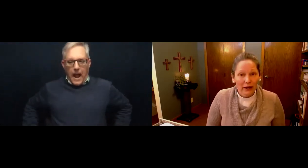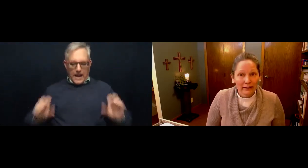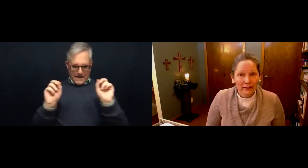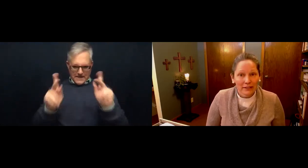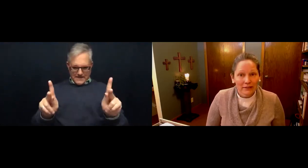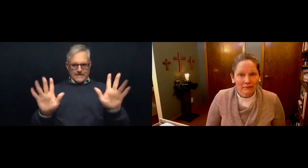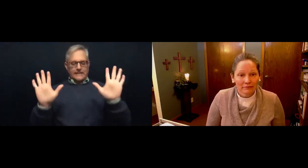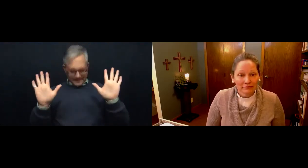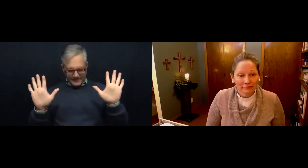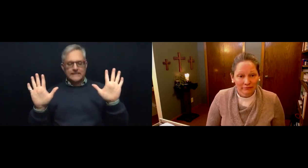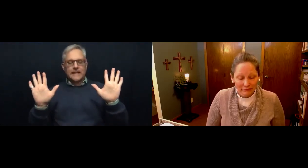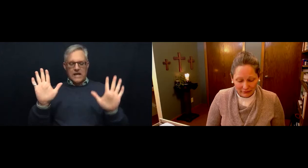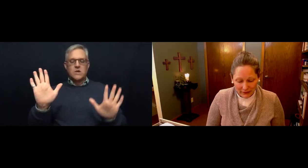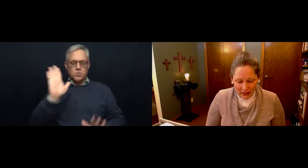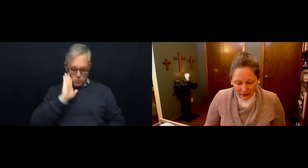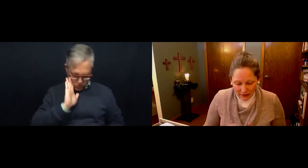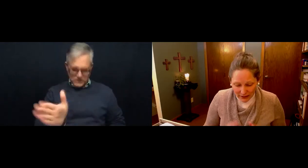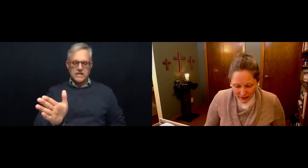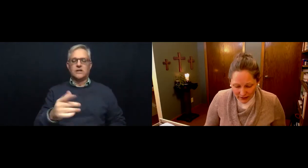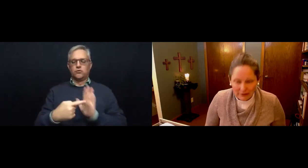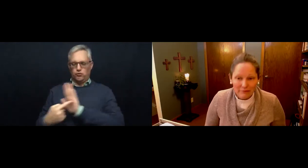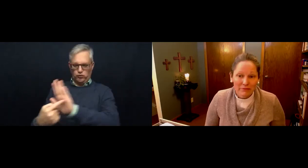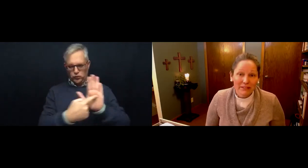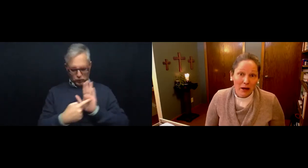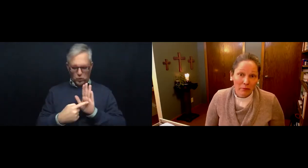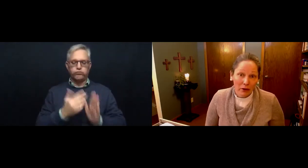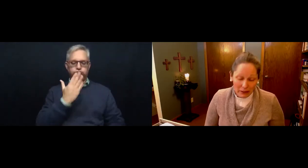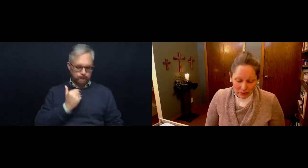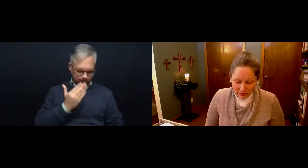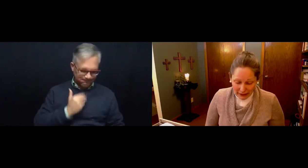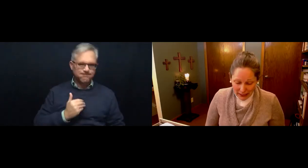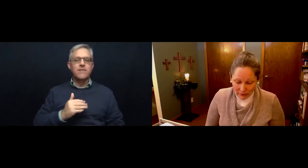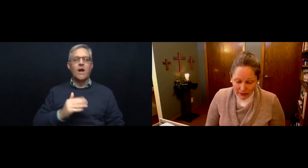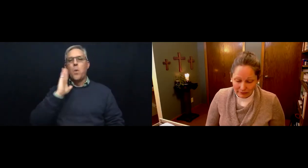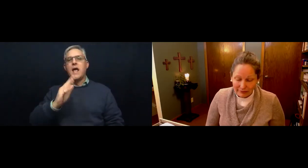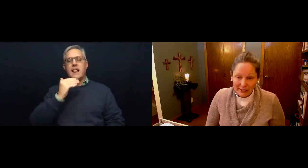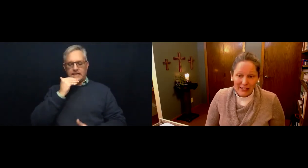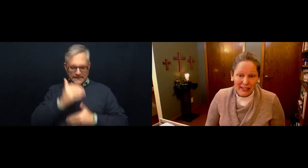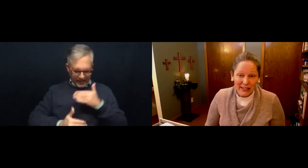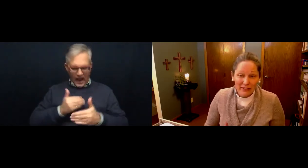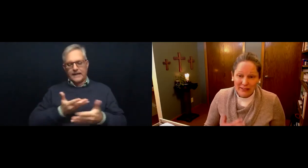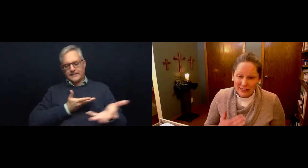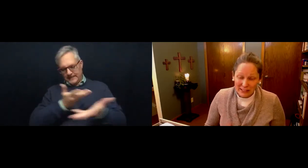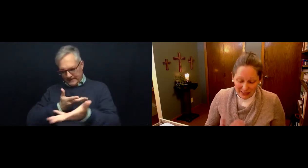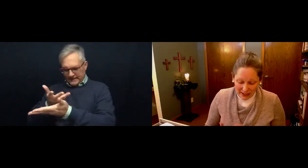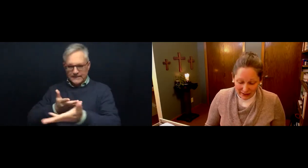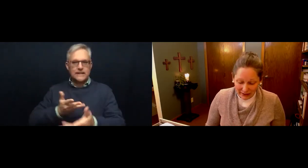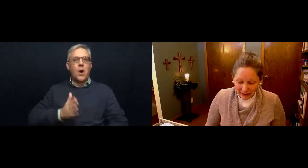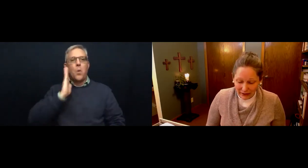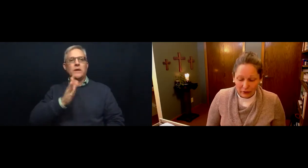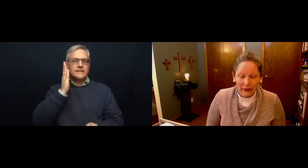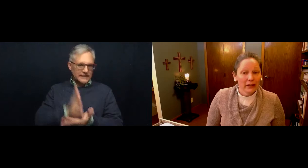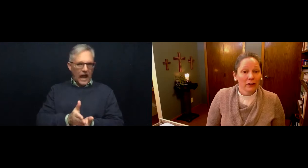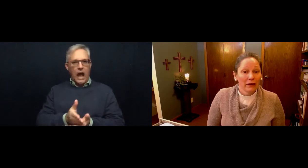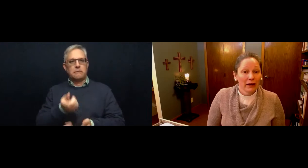show kindness, to stop calling people names, even just